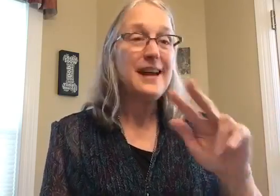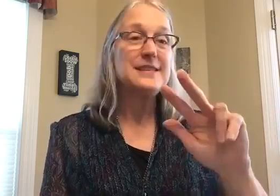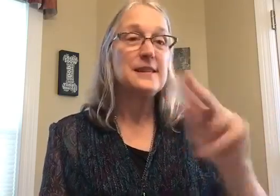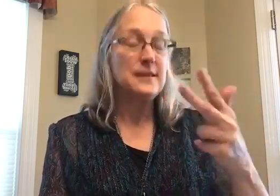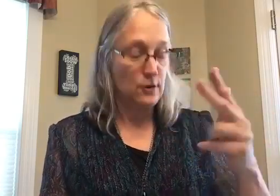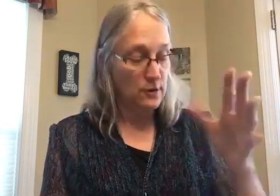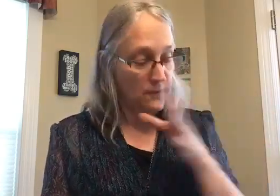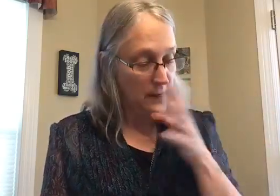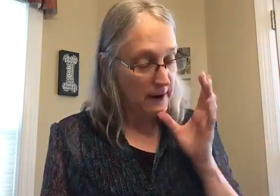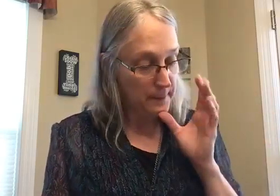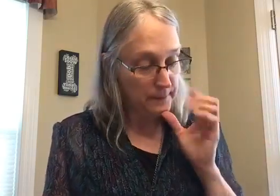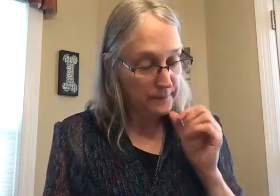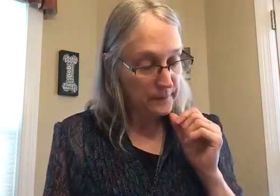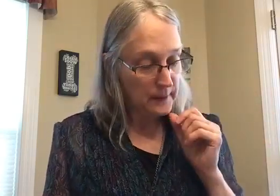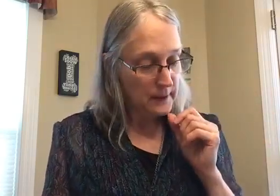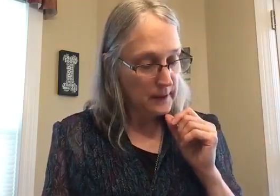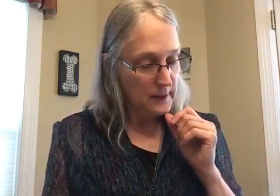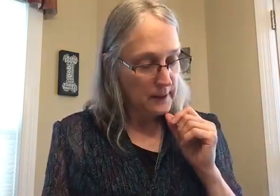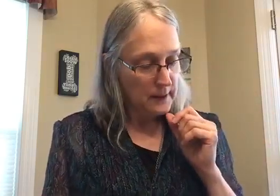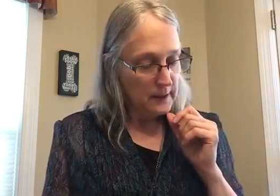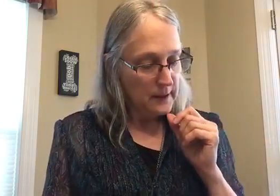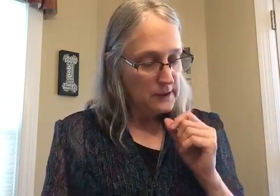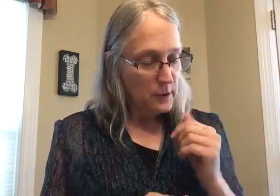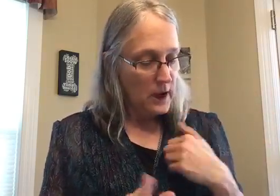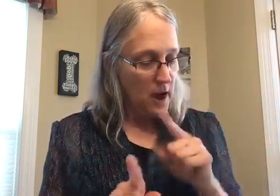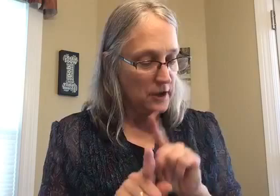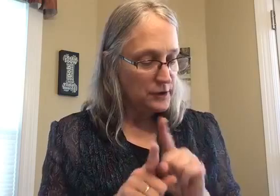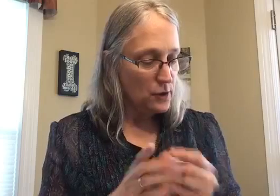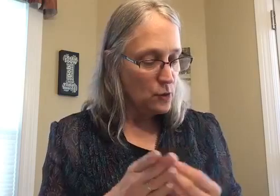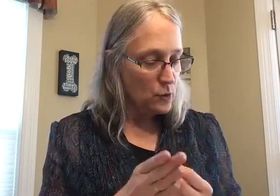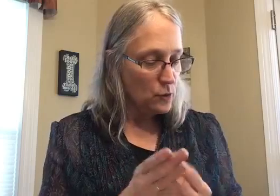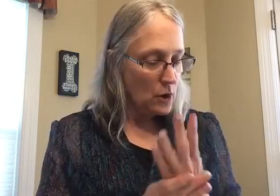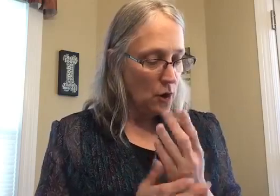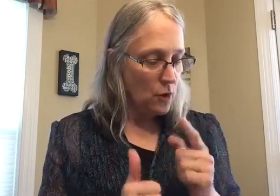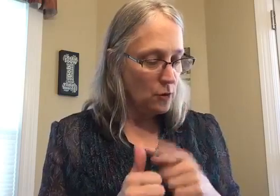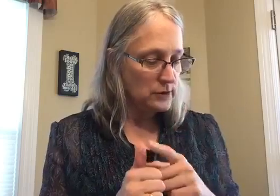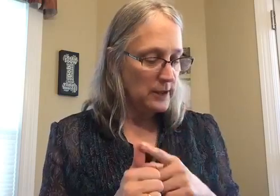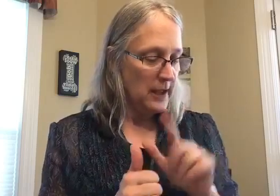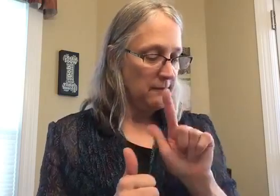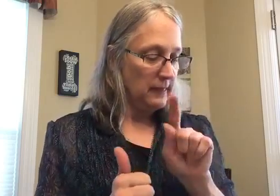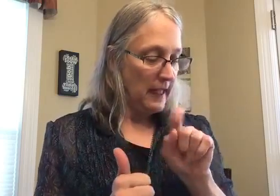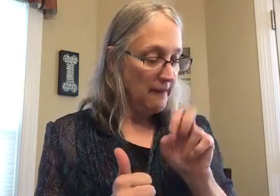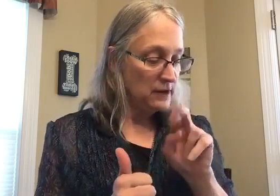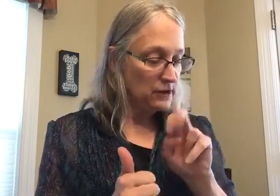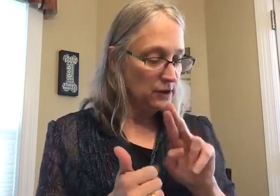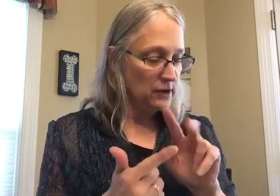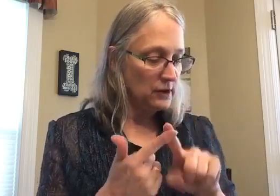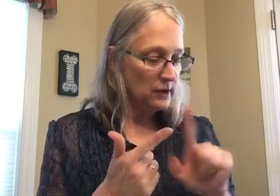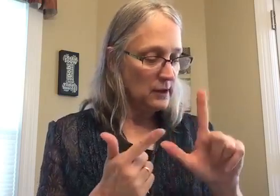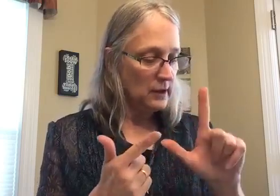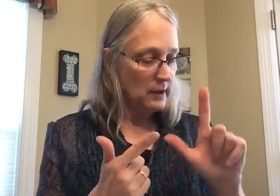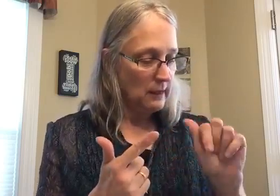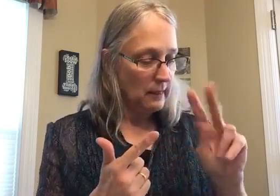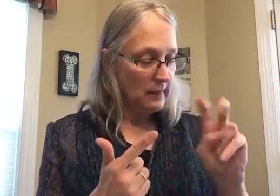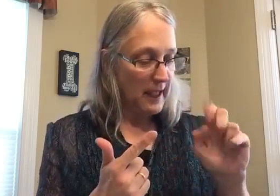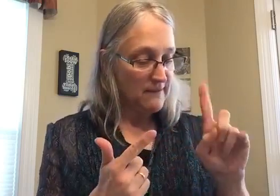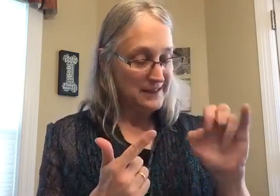the third farm. So they also grow, they have lavender,